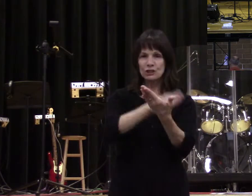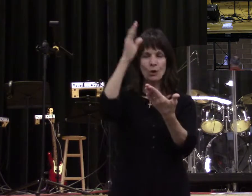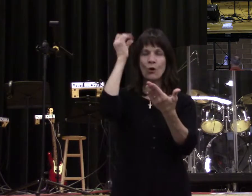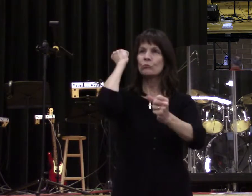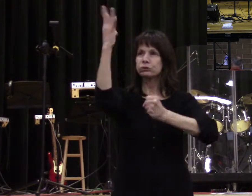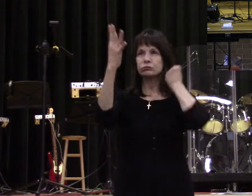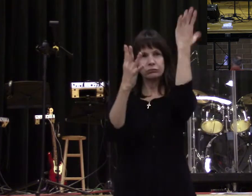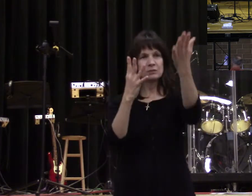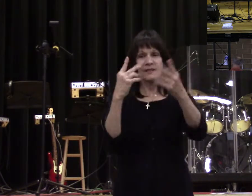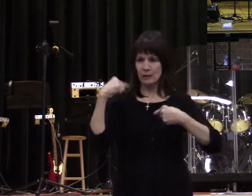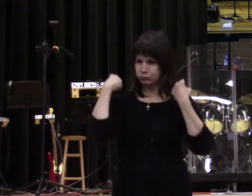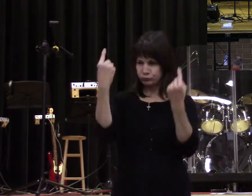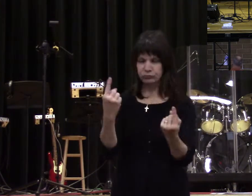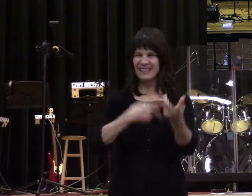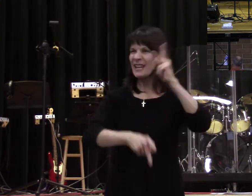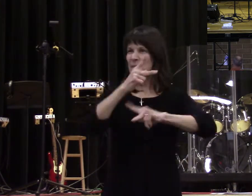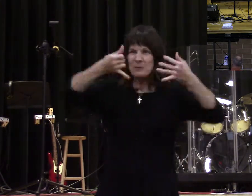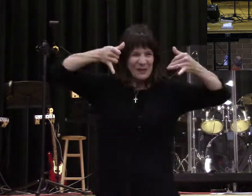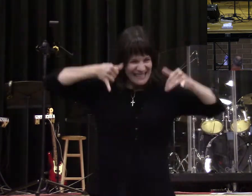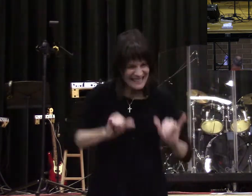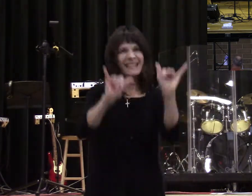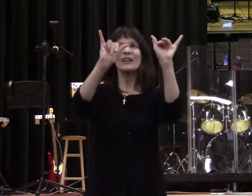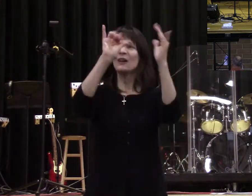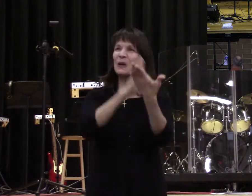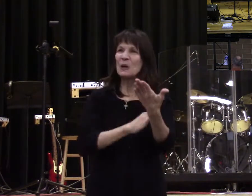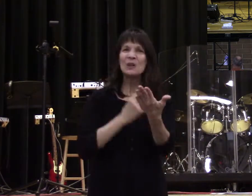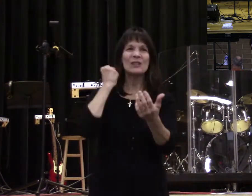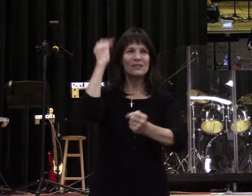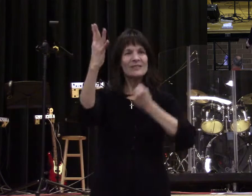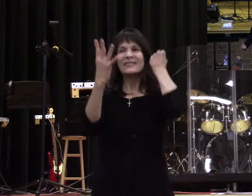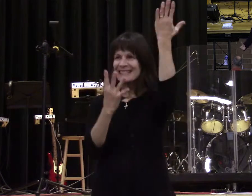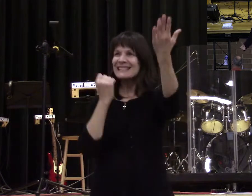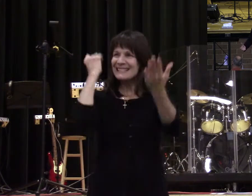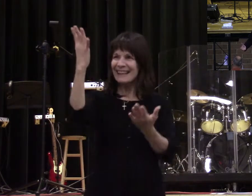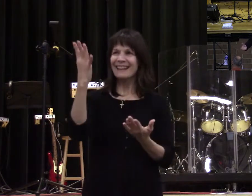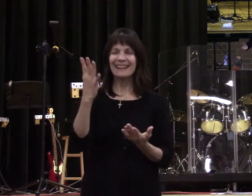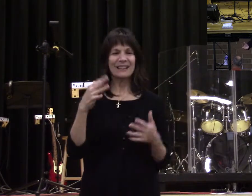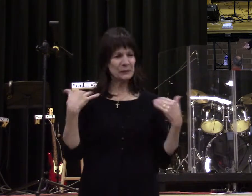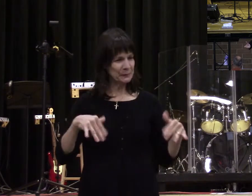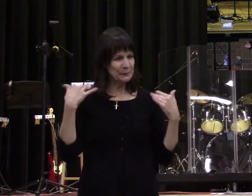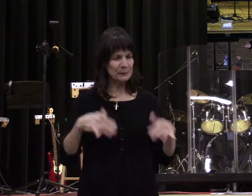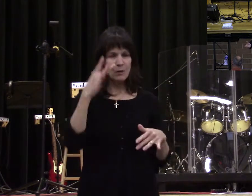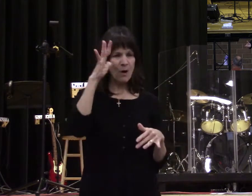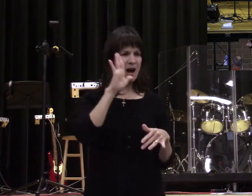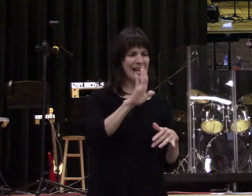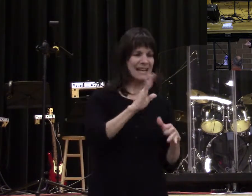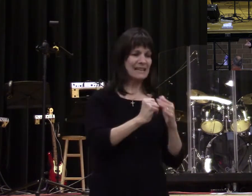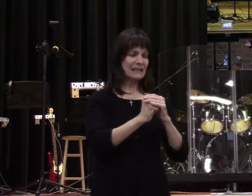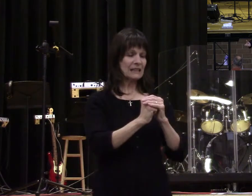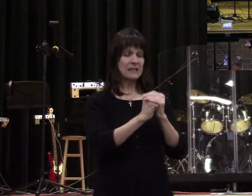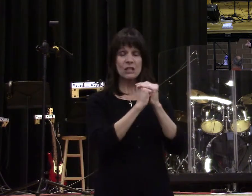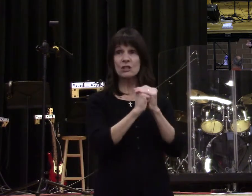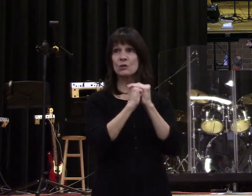being worshiped by, and people are still being comforted by. Why? Because his worship became personal. And am